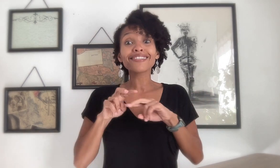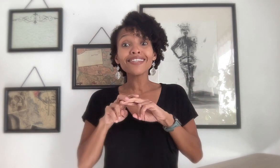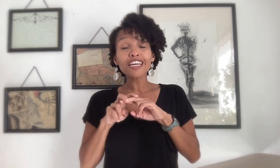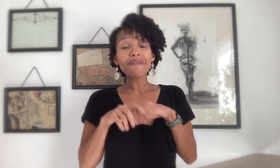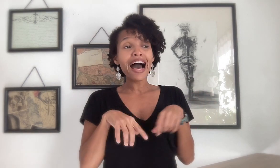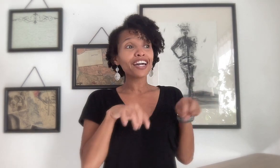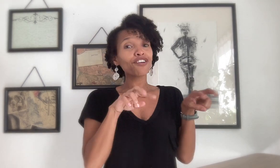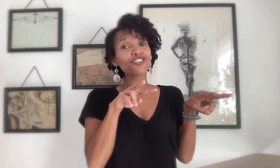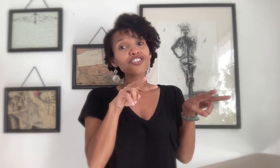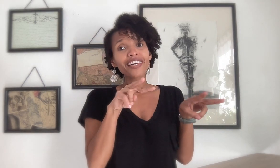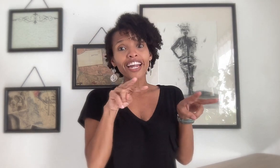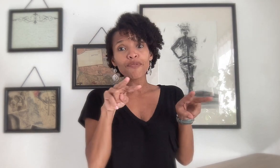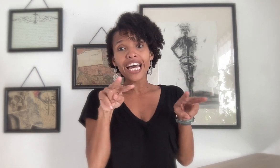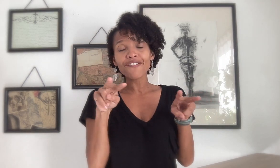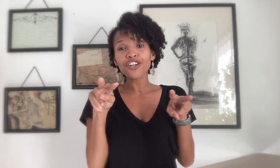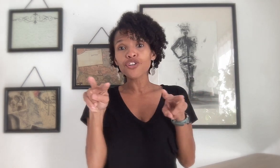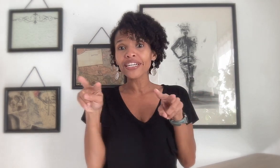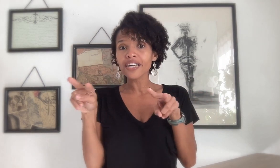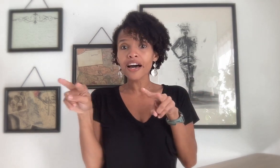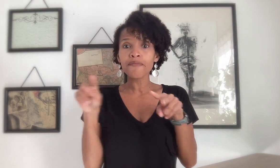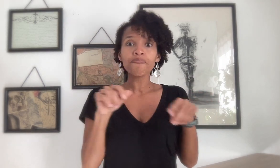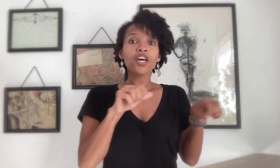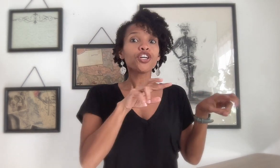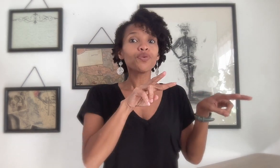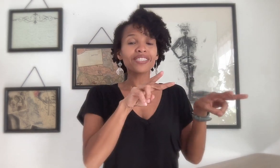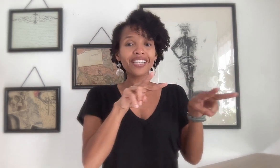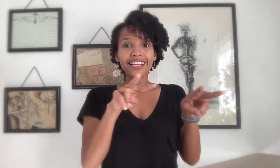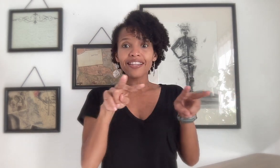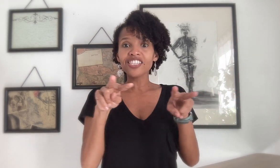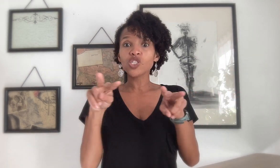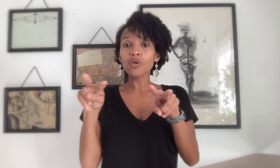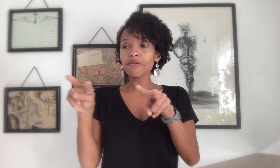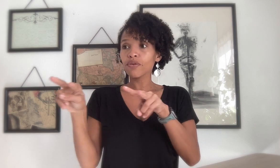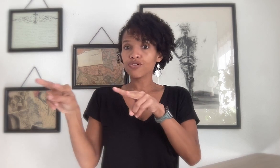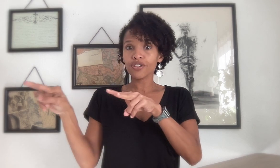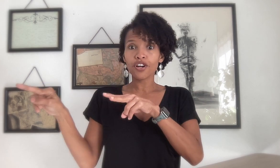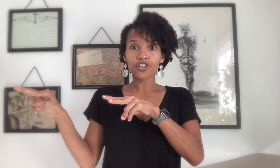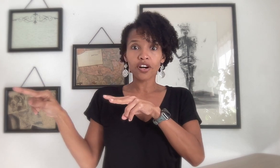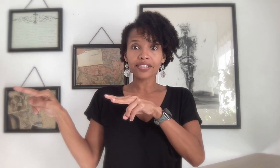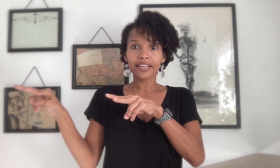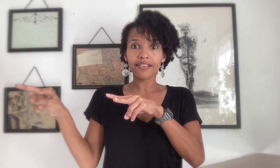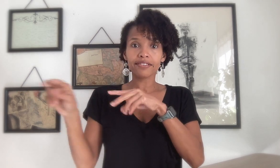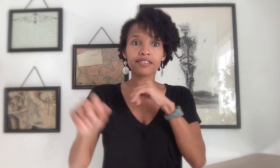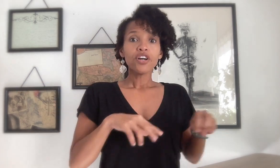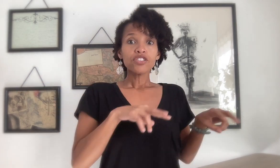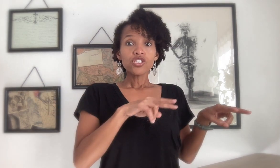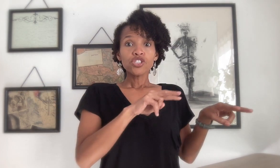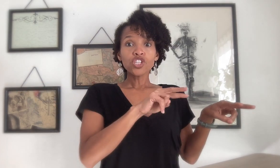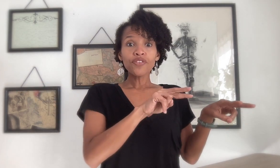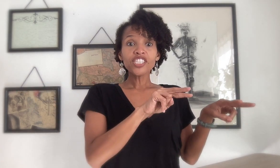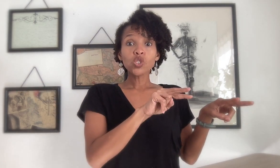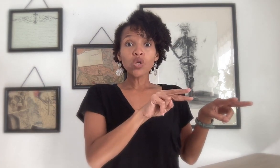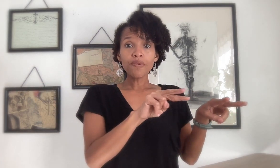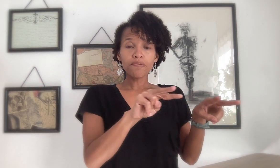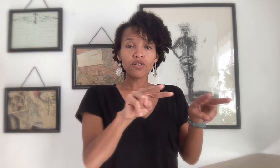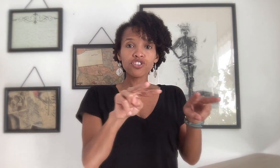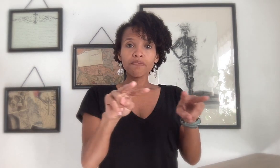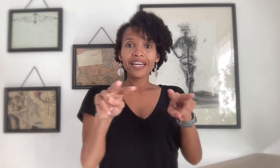sitting back and you're just looking at everybody having a great time, you would sign this sweeping motion across like this. So this sweeping motion